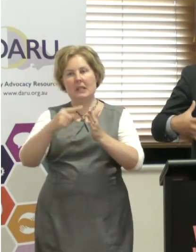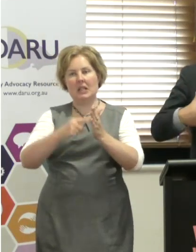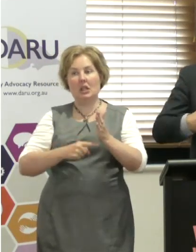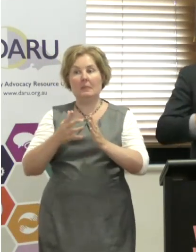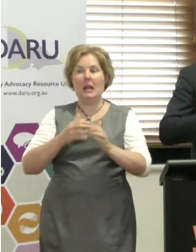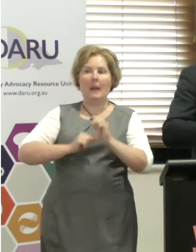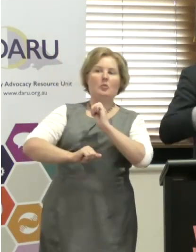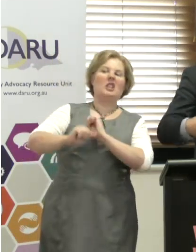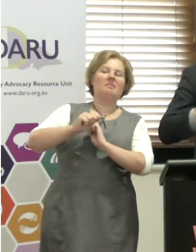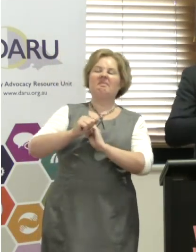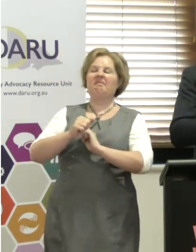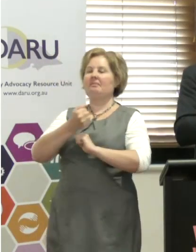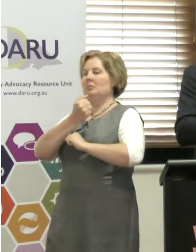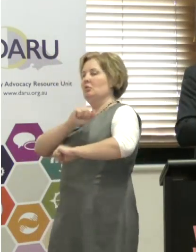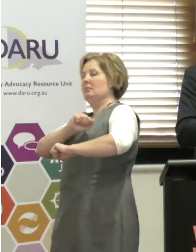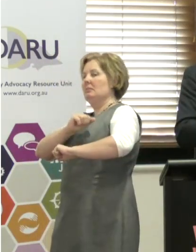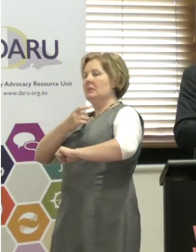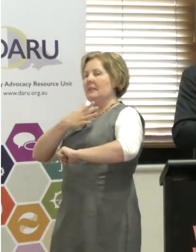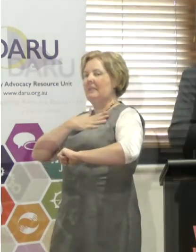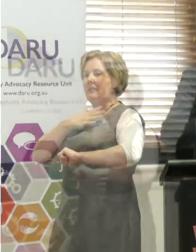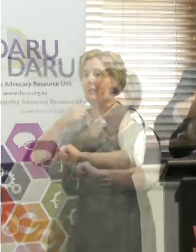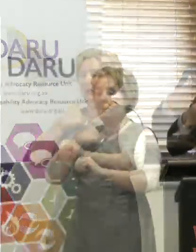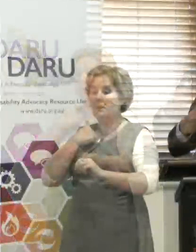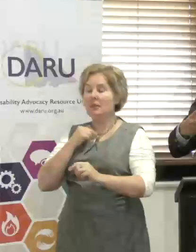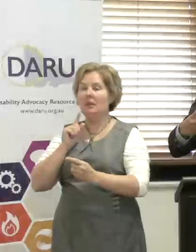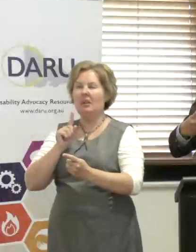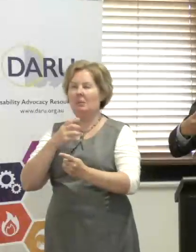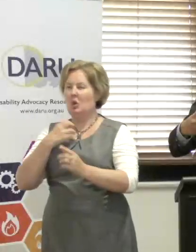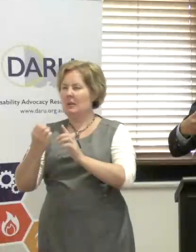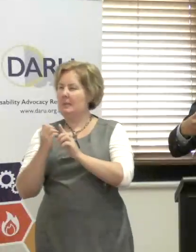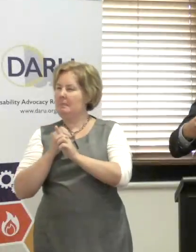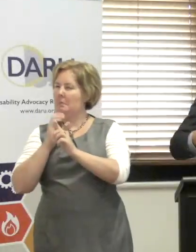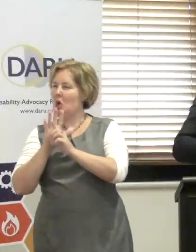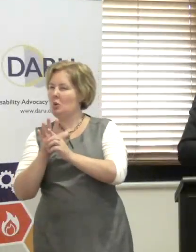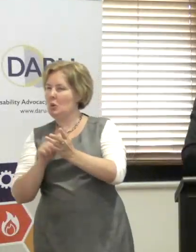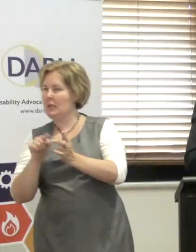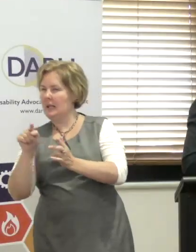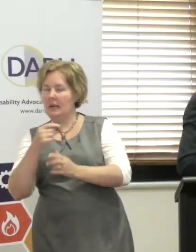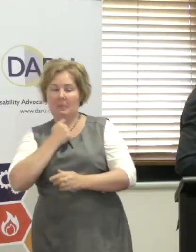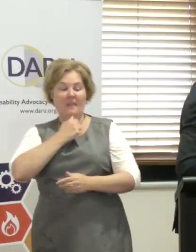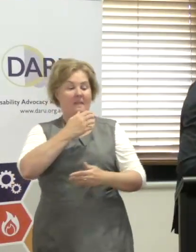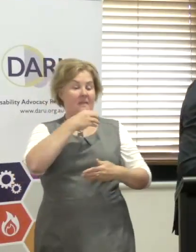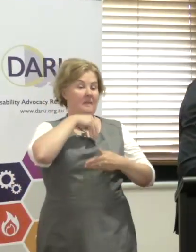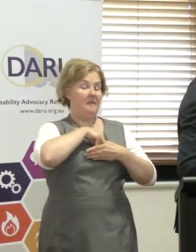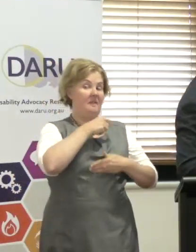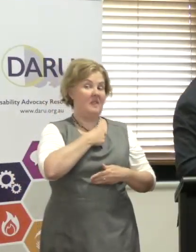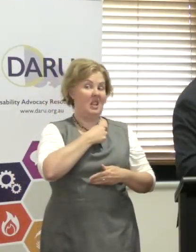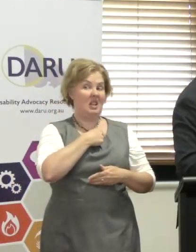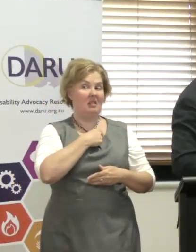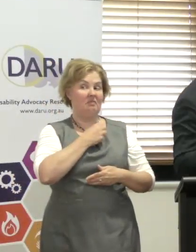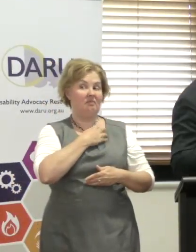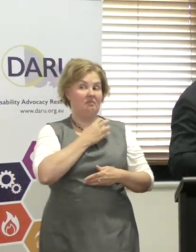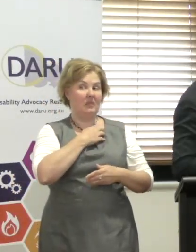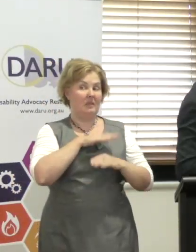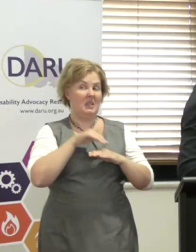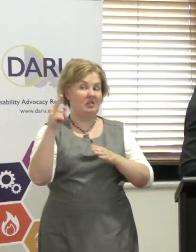getting more exposure to this. My fear, which started out, has become real. And there's a few examples,